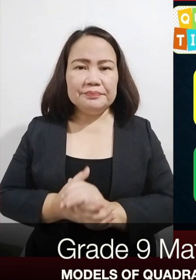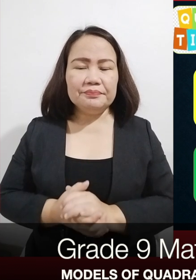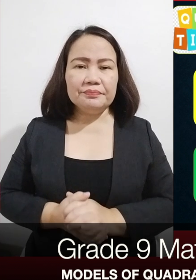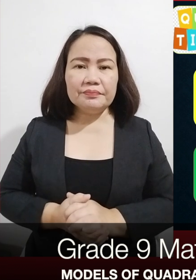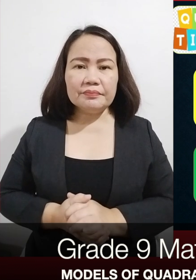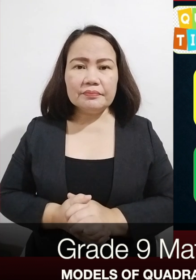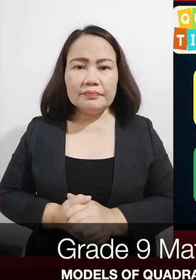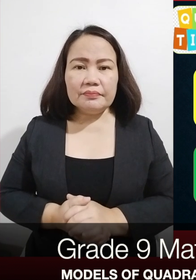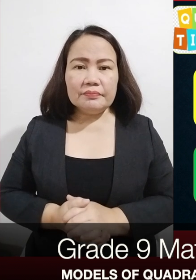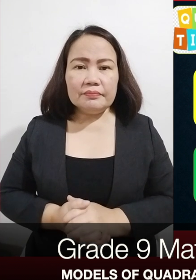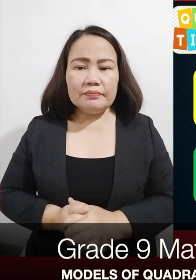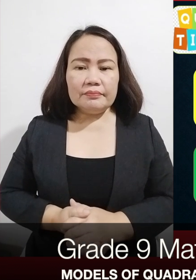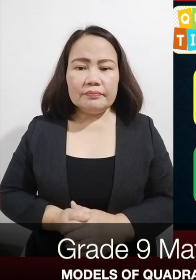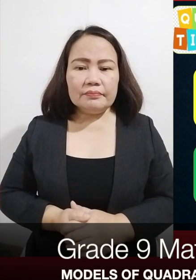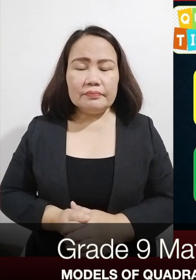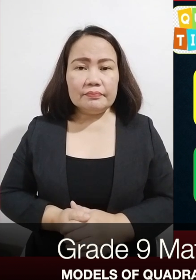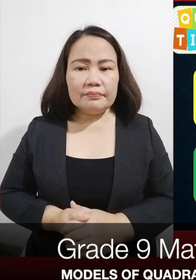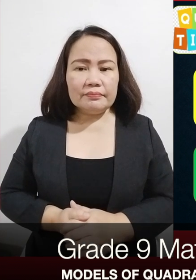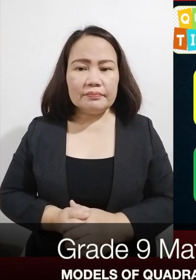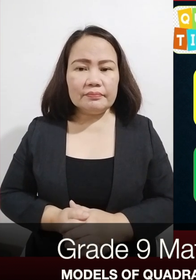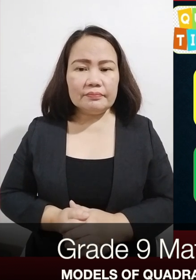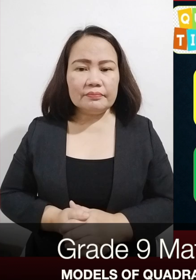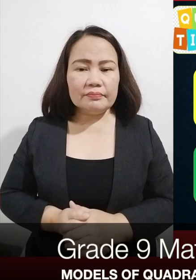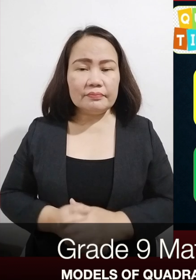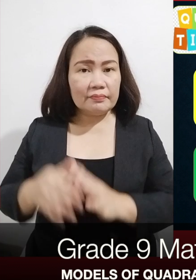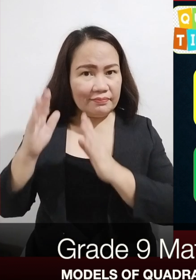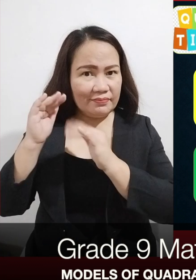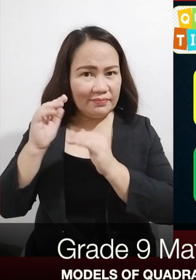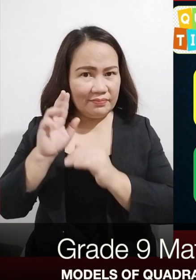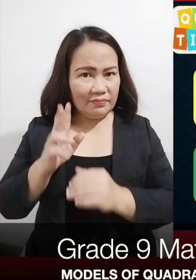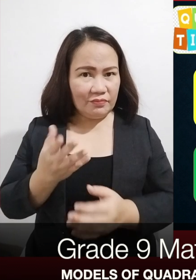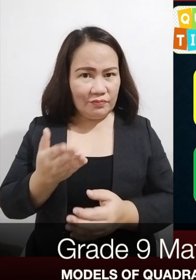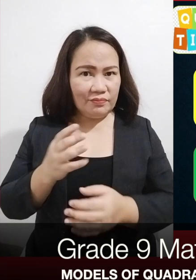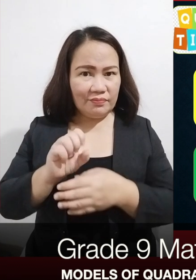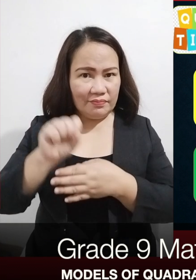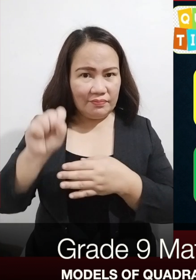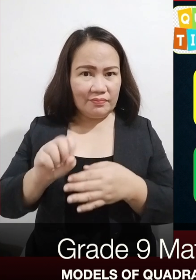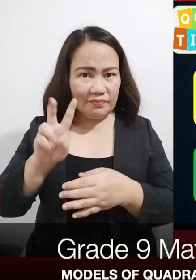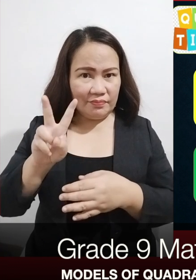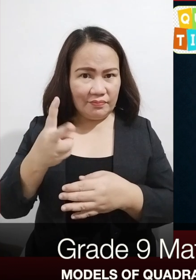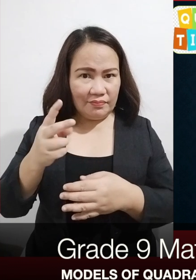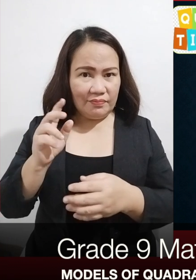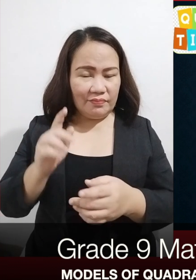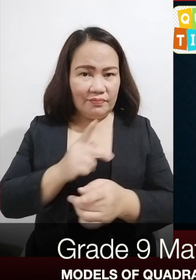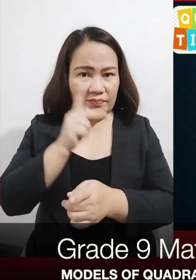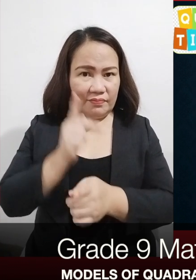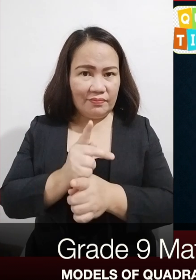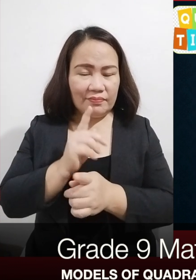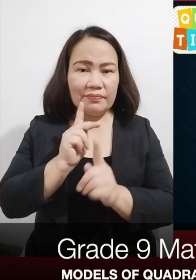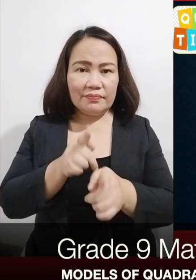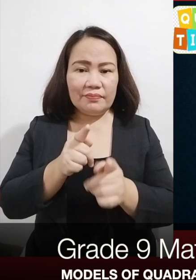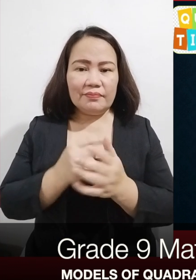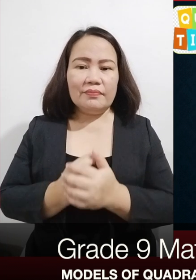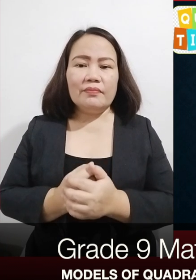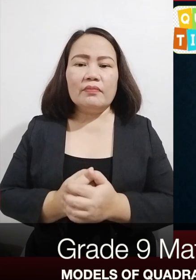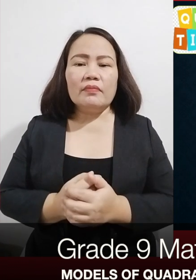Okay, so the answer is letter A. I hope you got 2 points already. Okay,